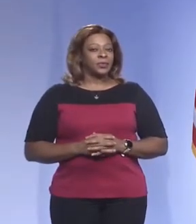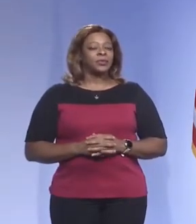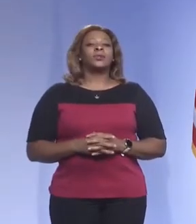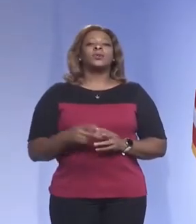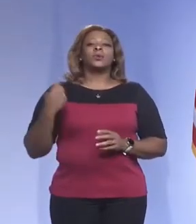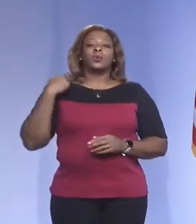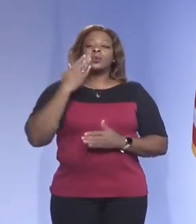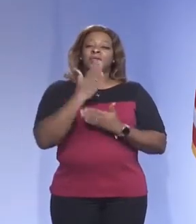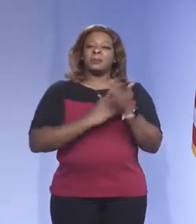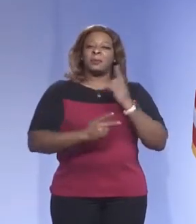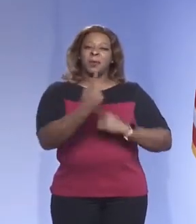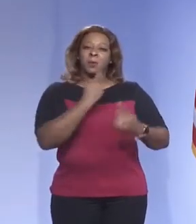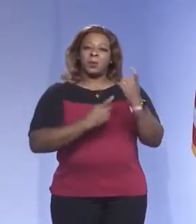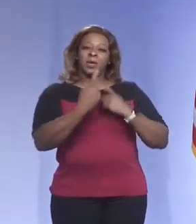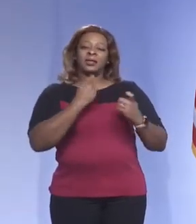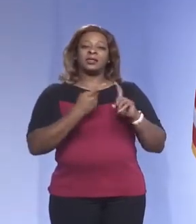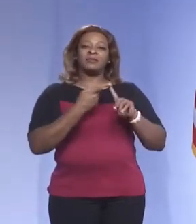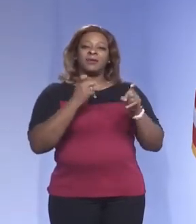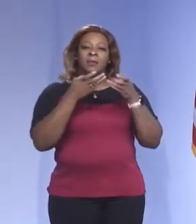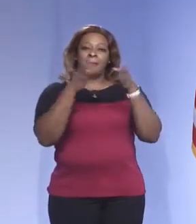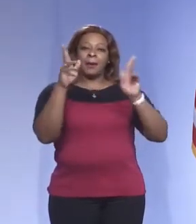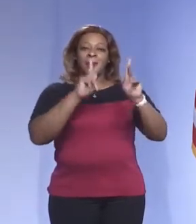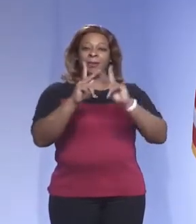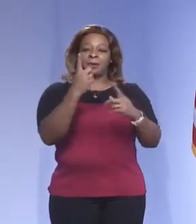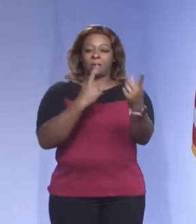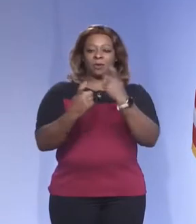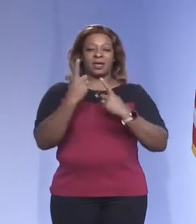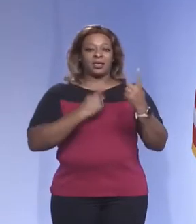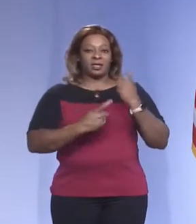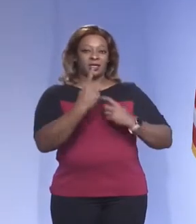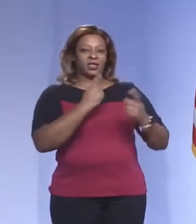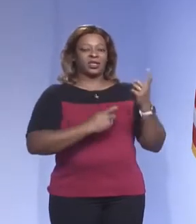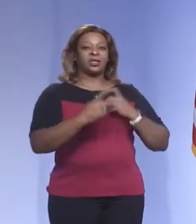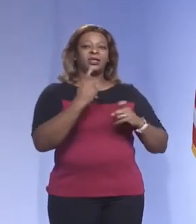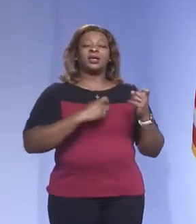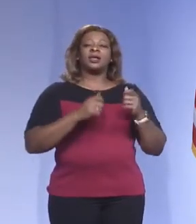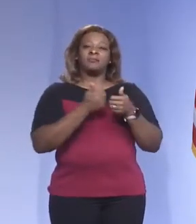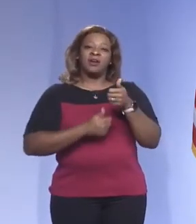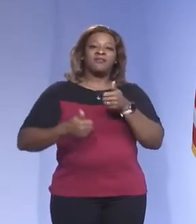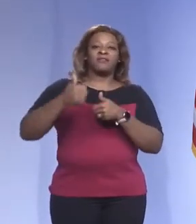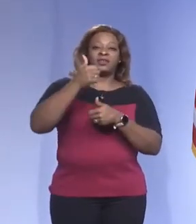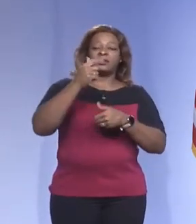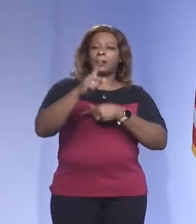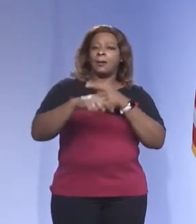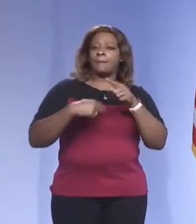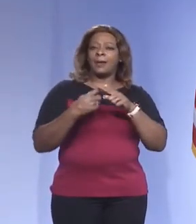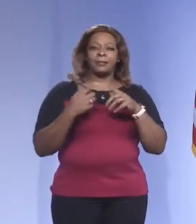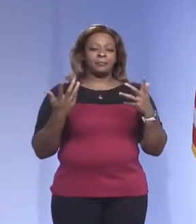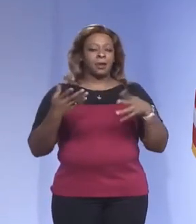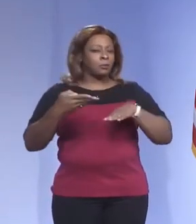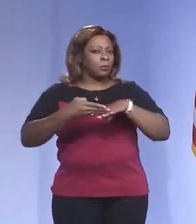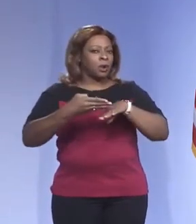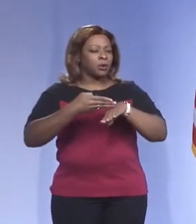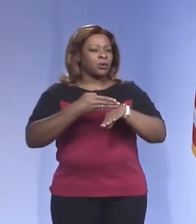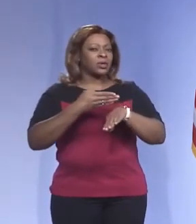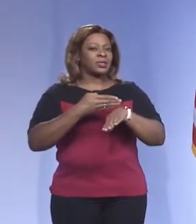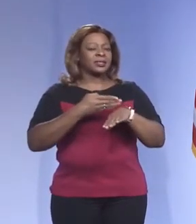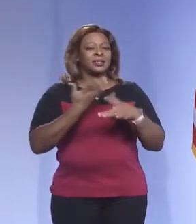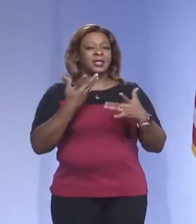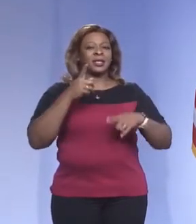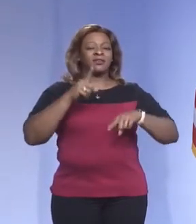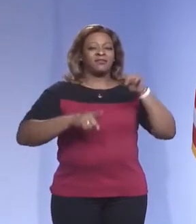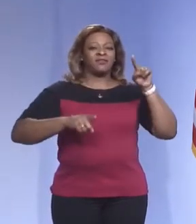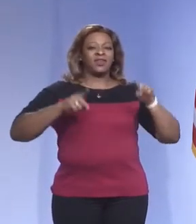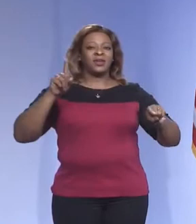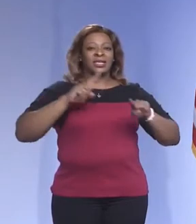some questions from the public and officials and others about our progress against the various